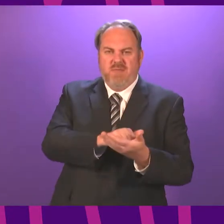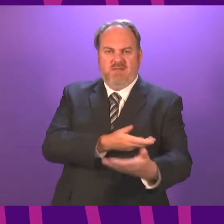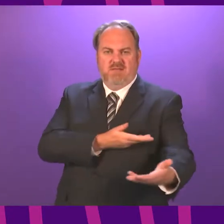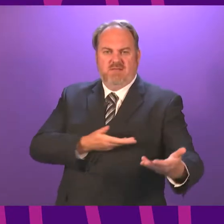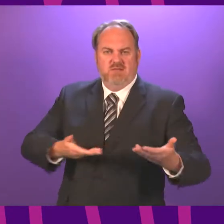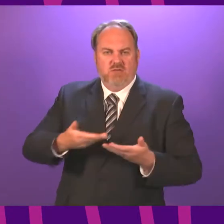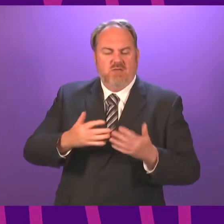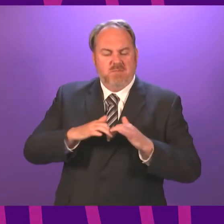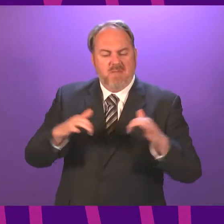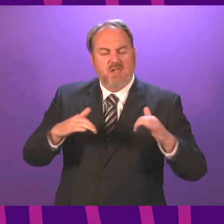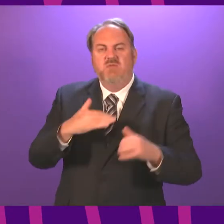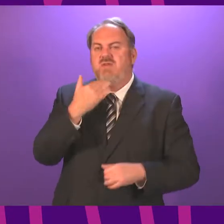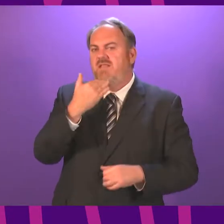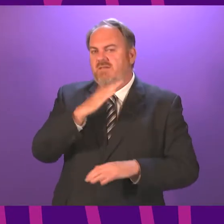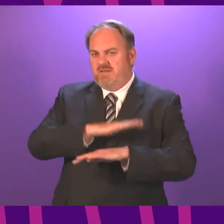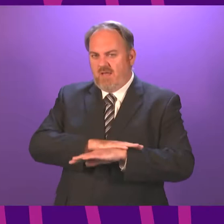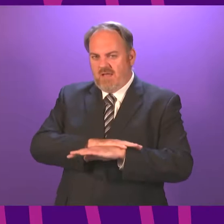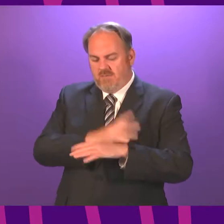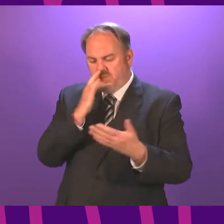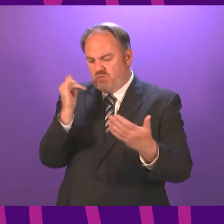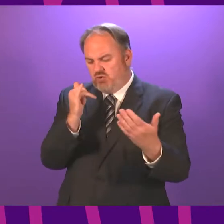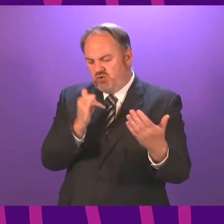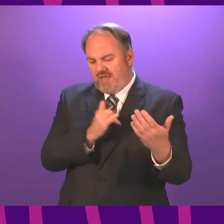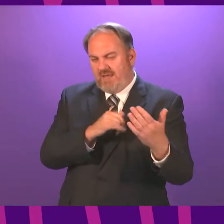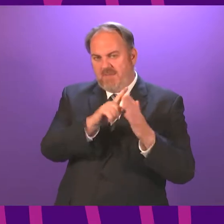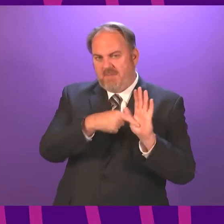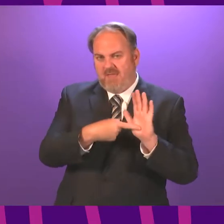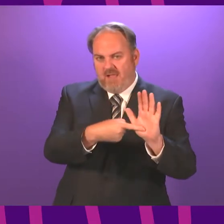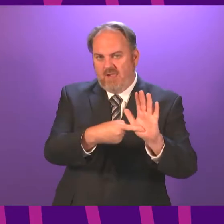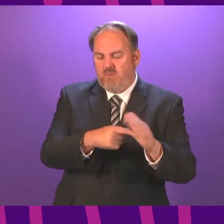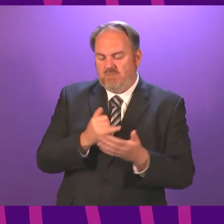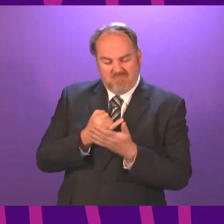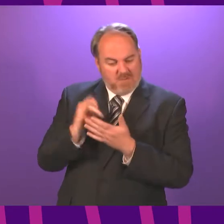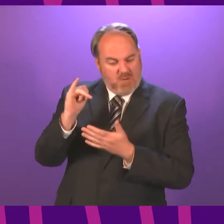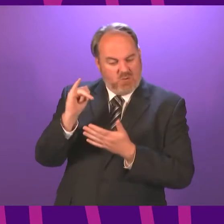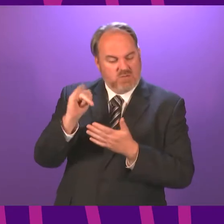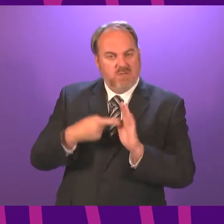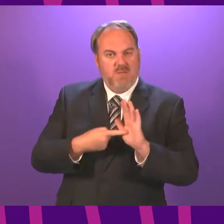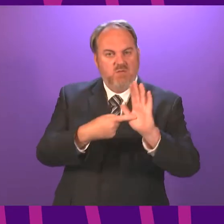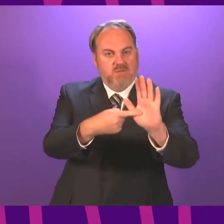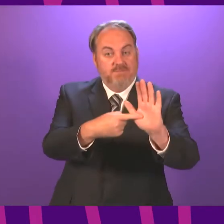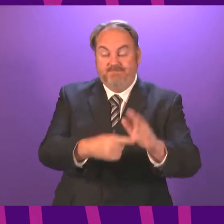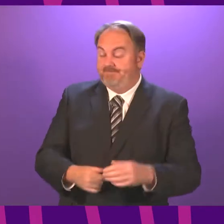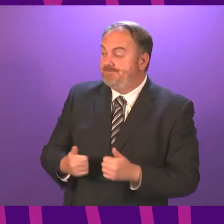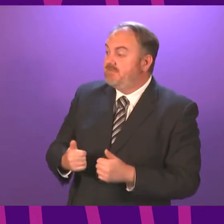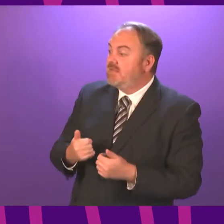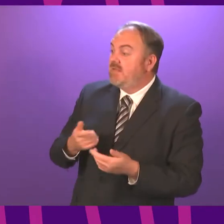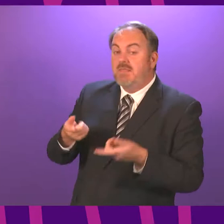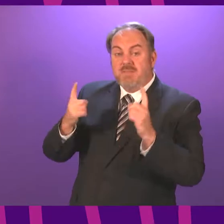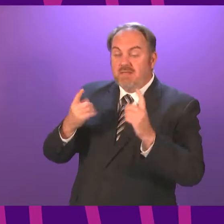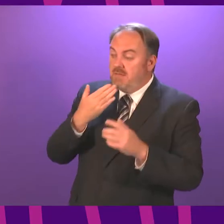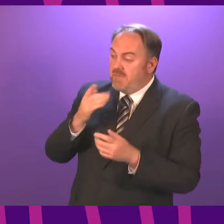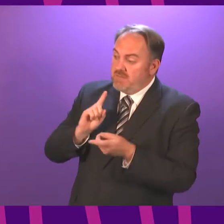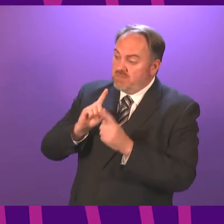Parliament should have adequate time to scrutinise this bill. We oppose this motion. Thank you. I call on the Minister to